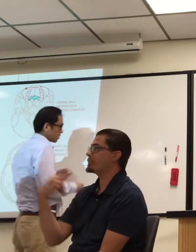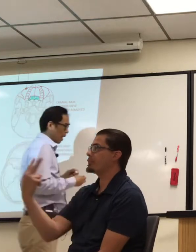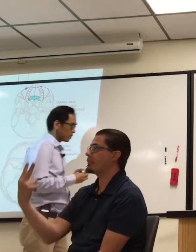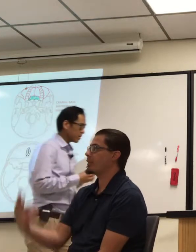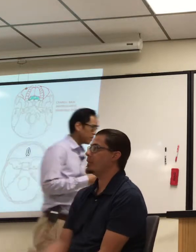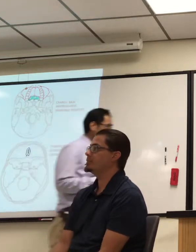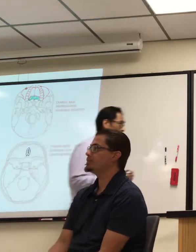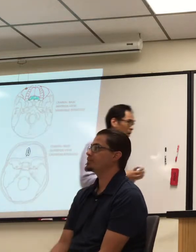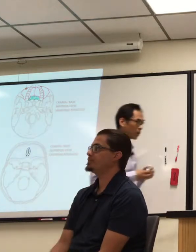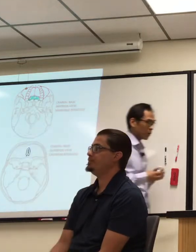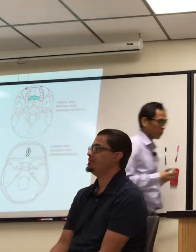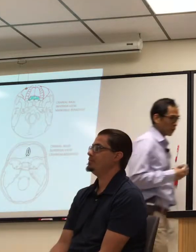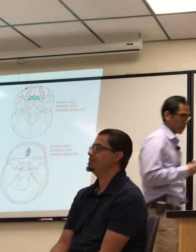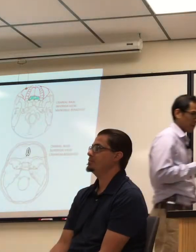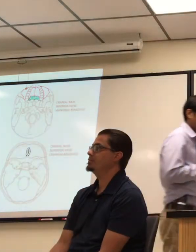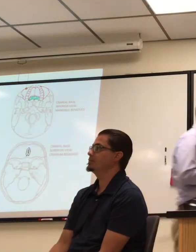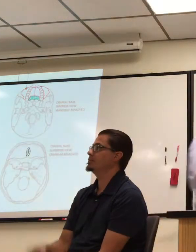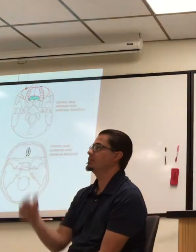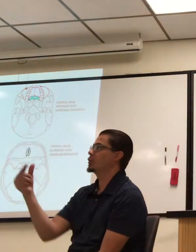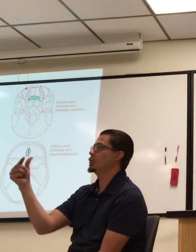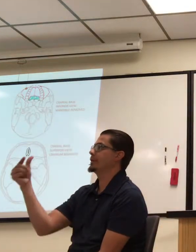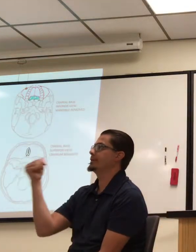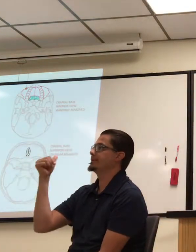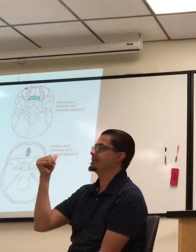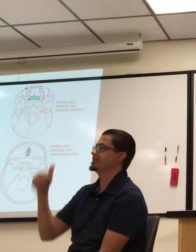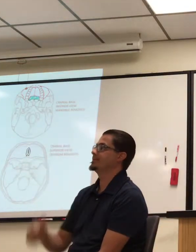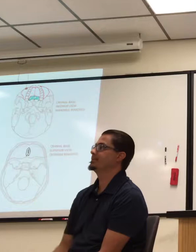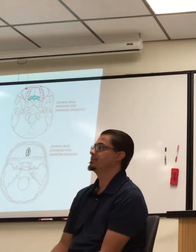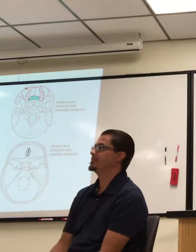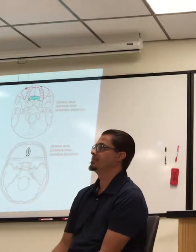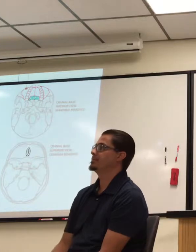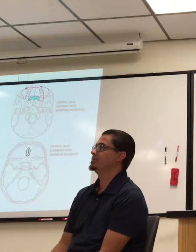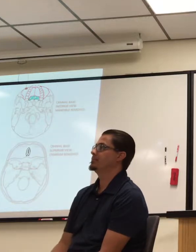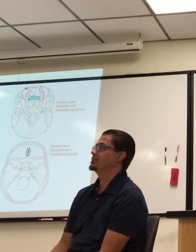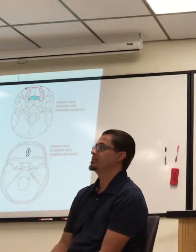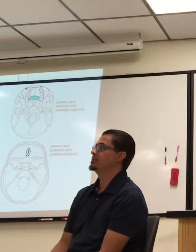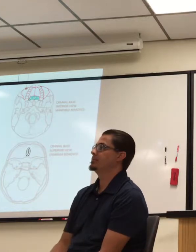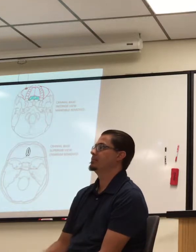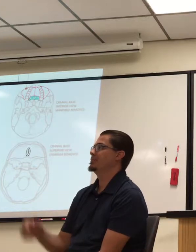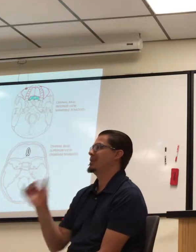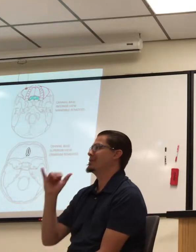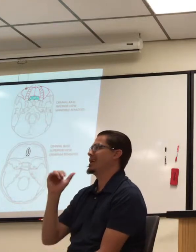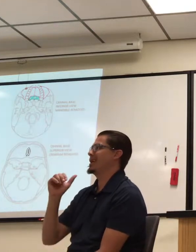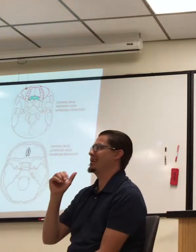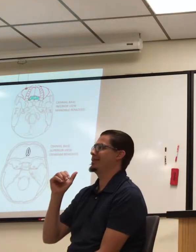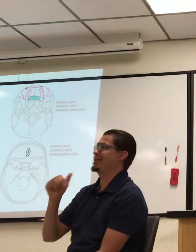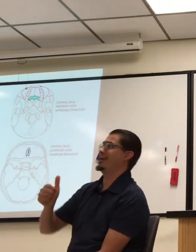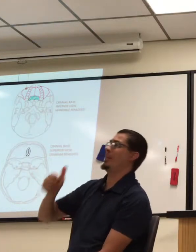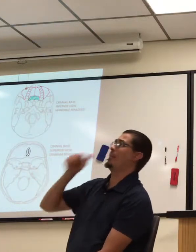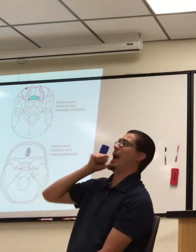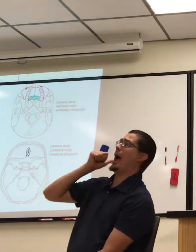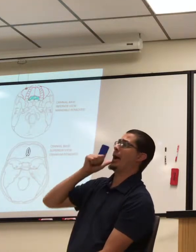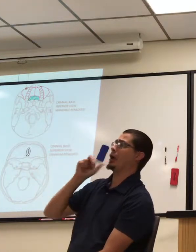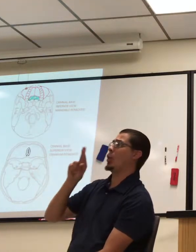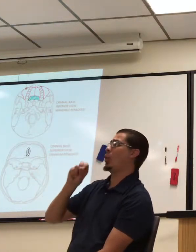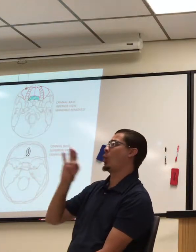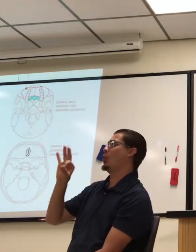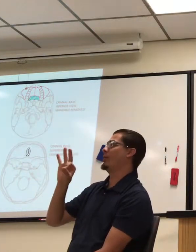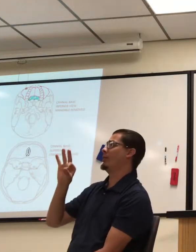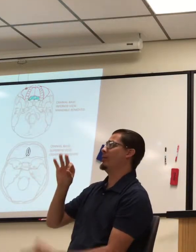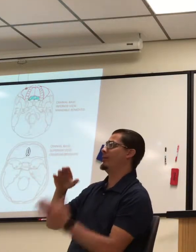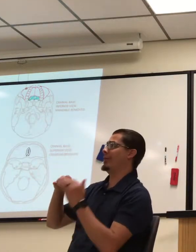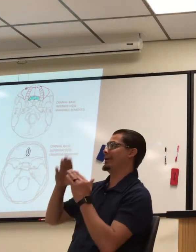So that's the palatine bone colored in green. It's like the posterior 1/3 roof of your mouth.